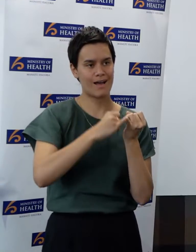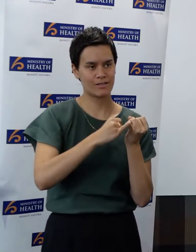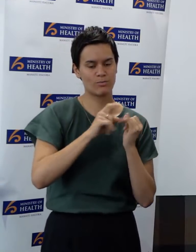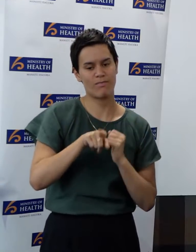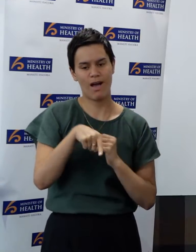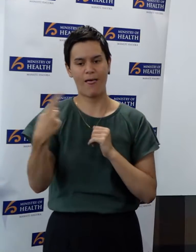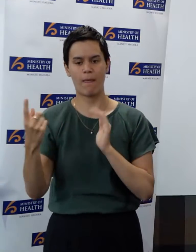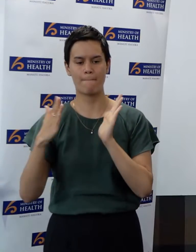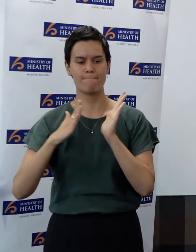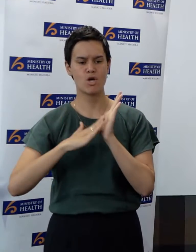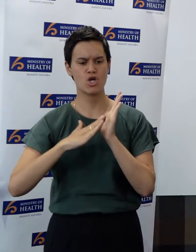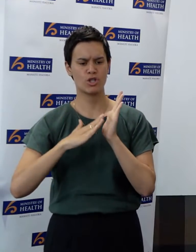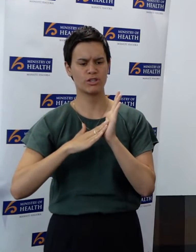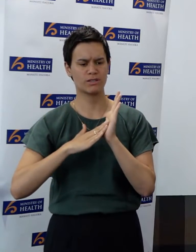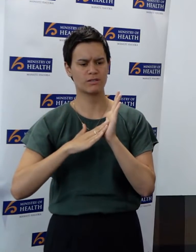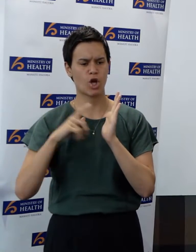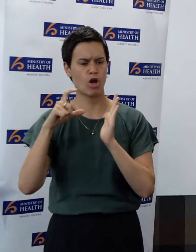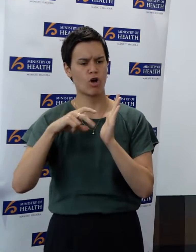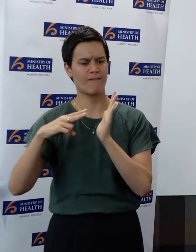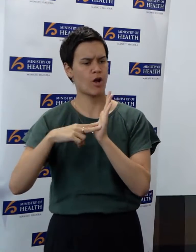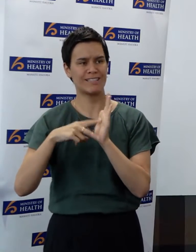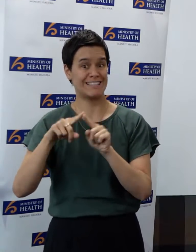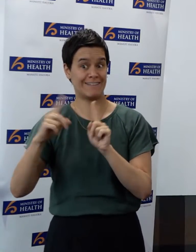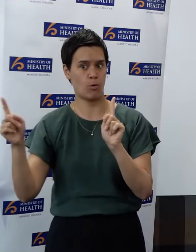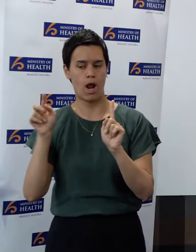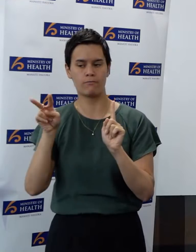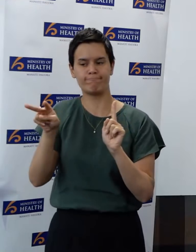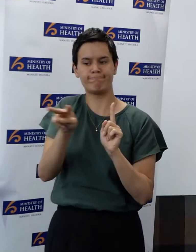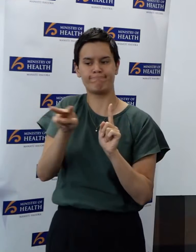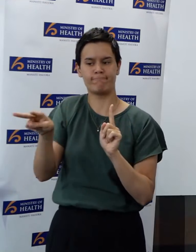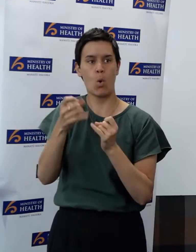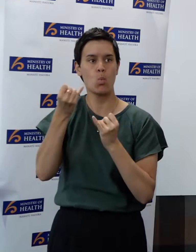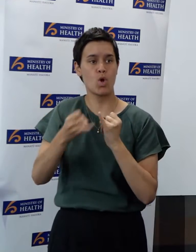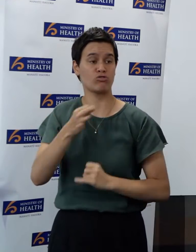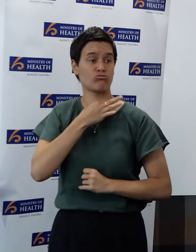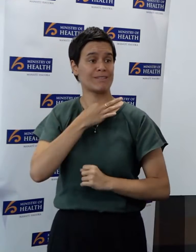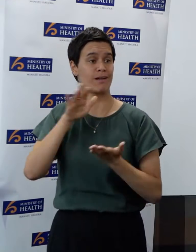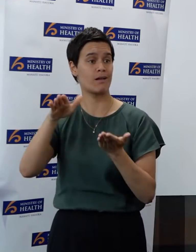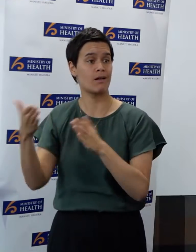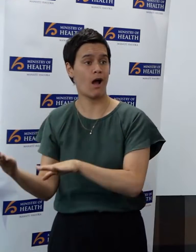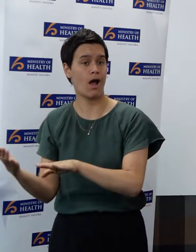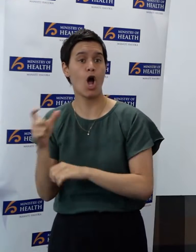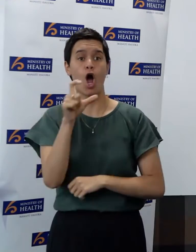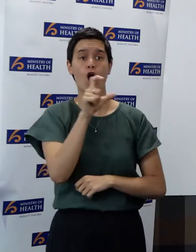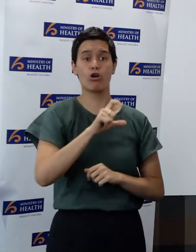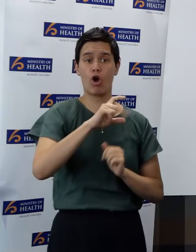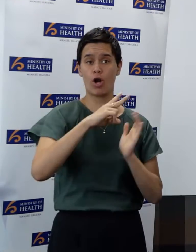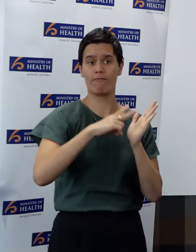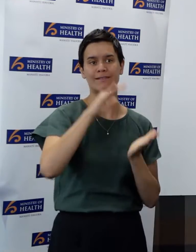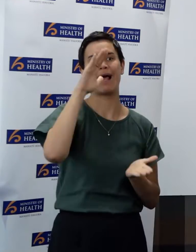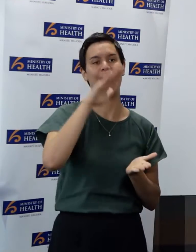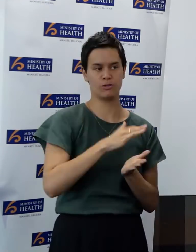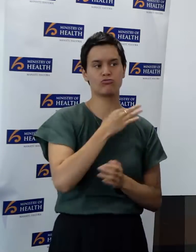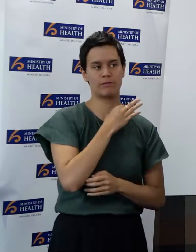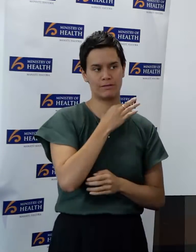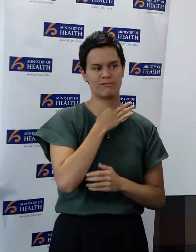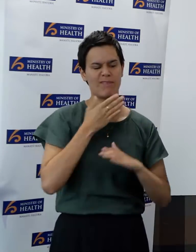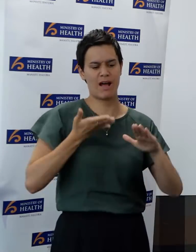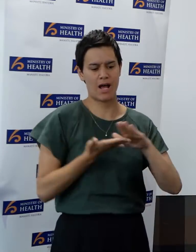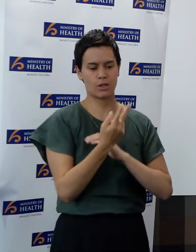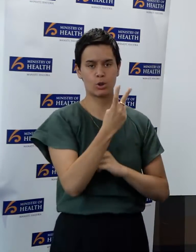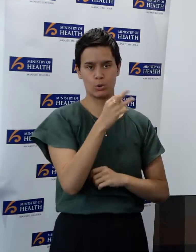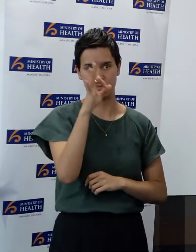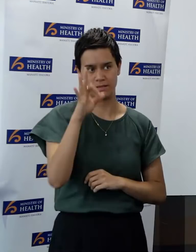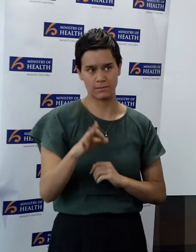infection. So I think that is all reassuring. And just finally, just to confirm that our efforts continue on a